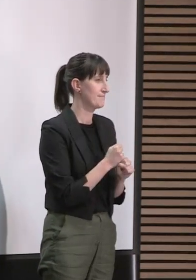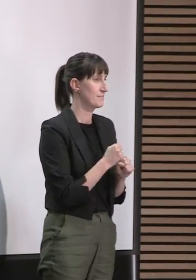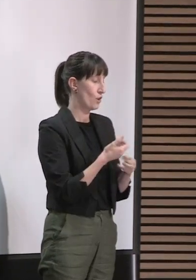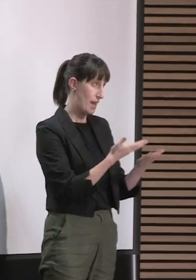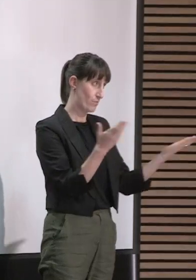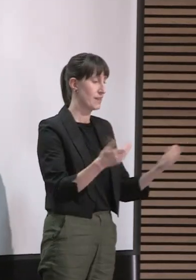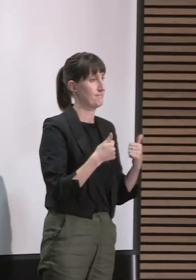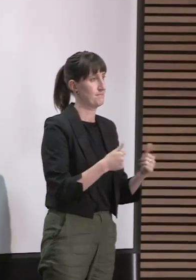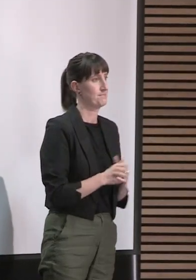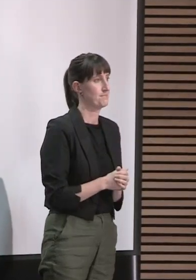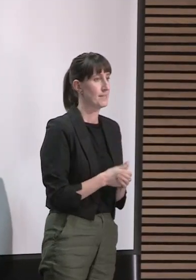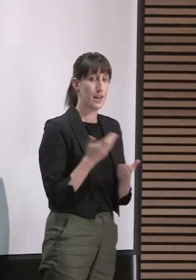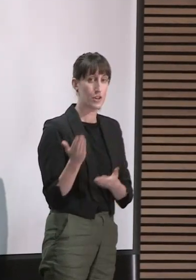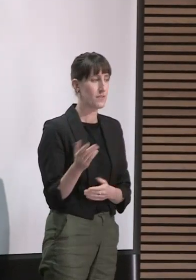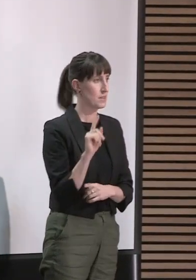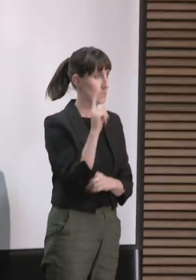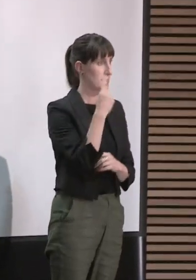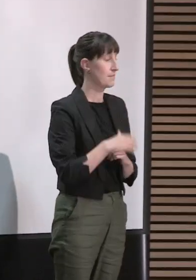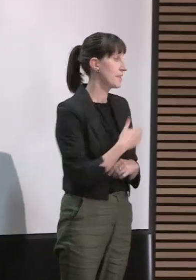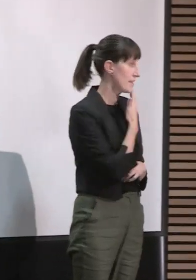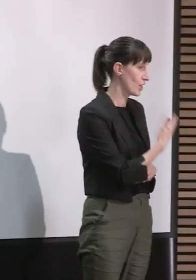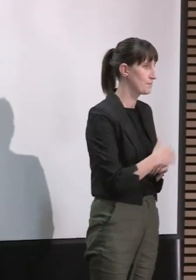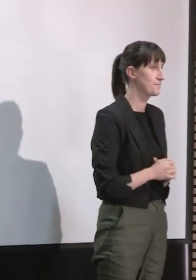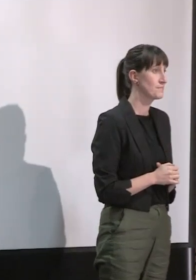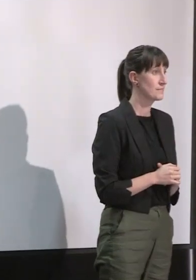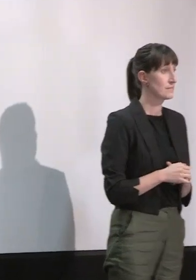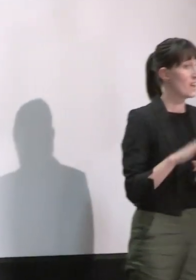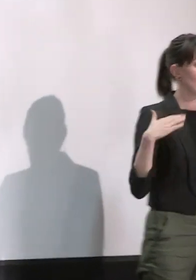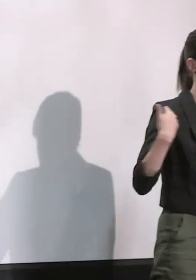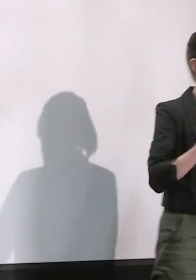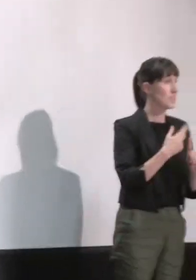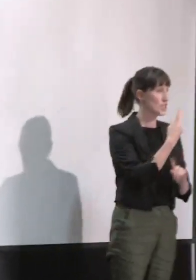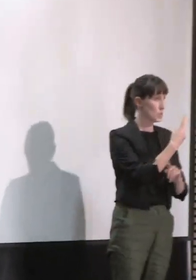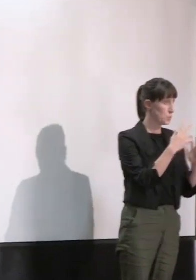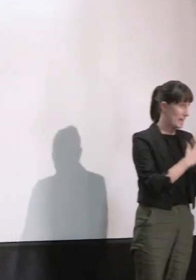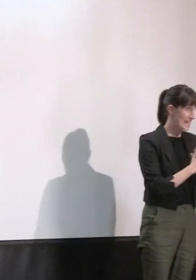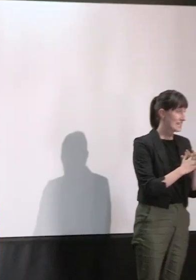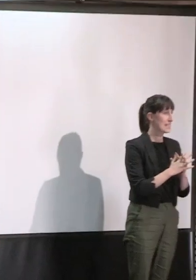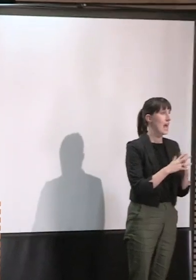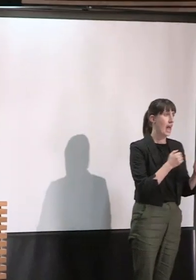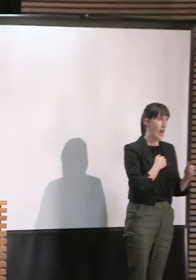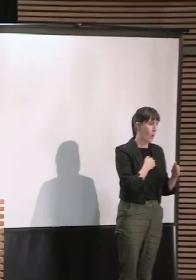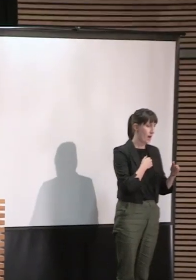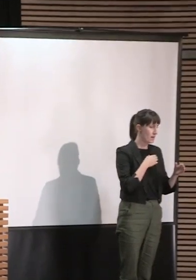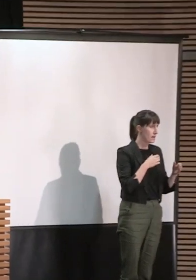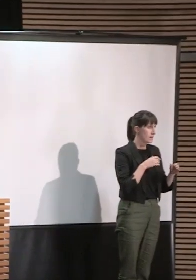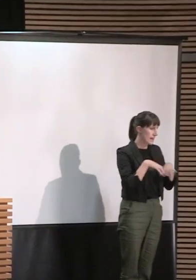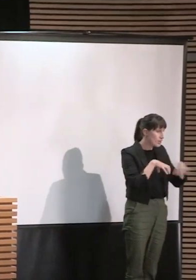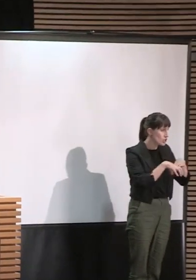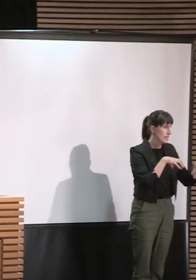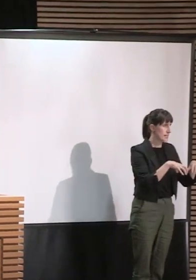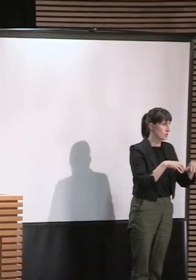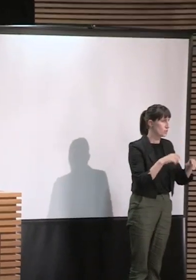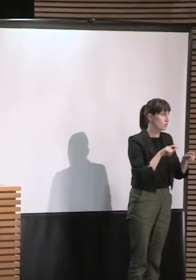General. Over the last 2 weeks, our COVID-19 defence systems have gone into overdrive as the resurgence plan has taken